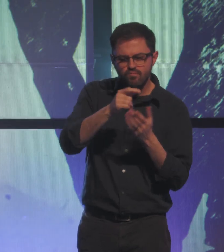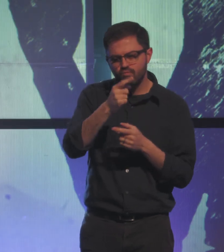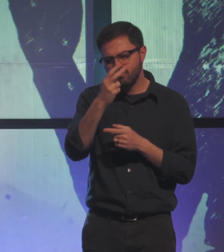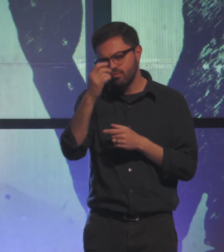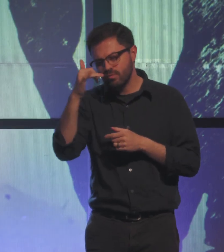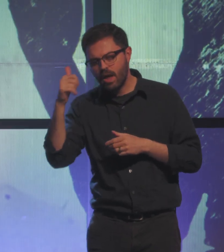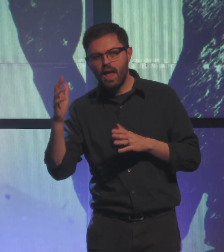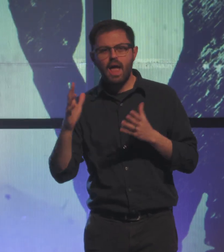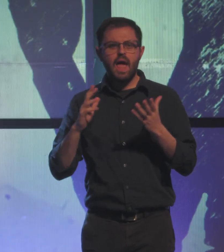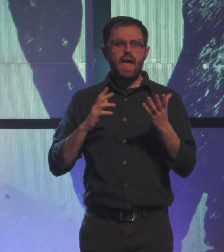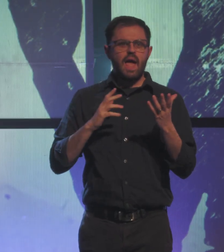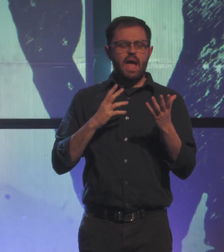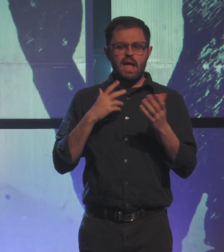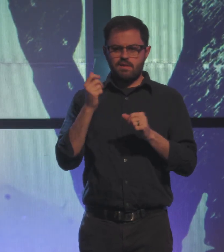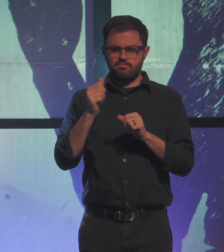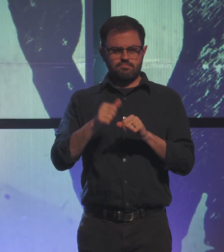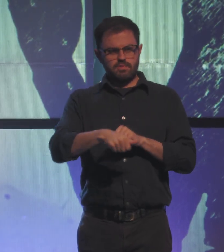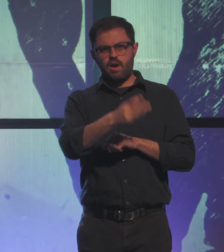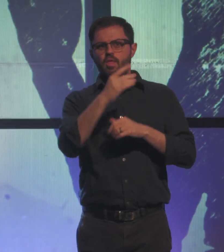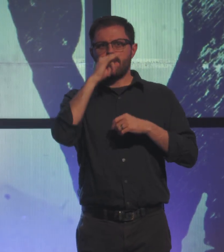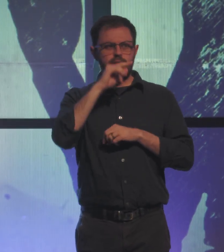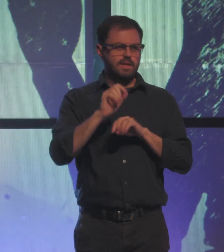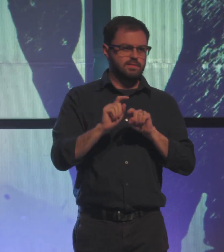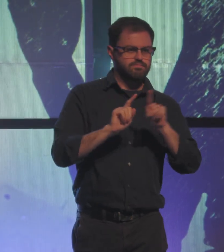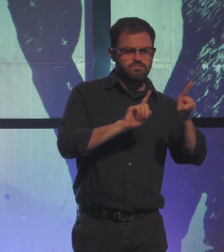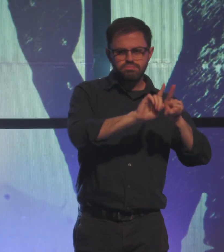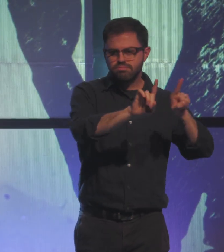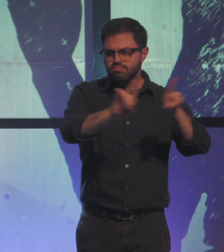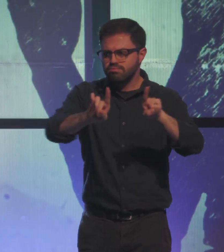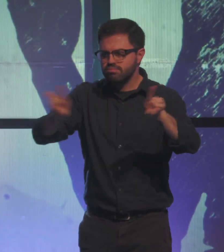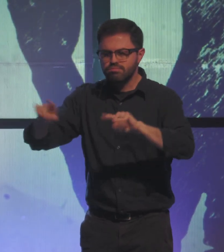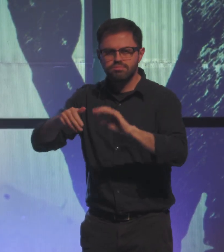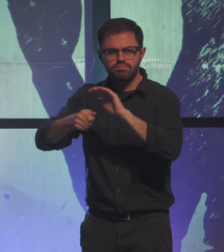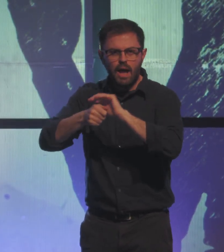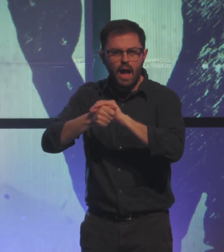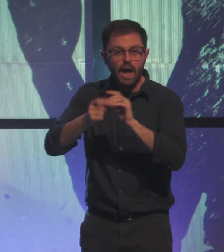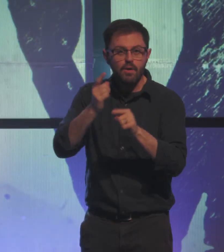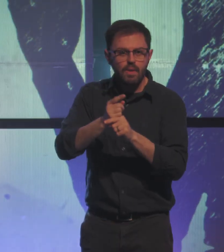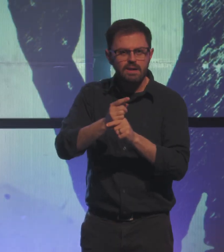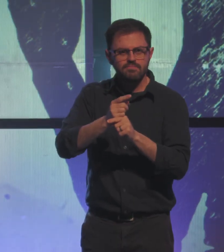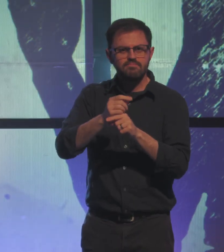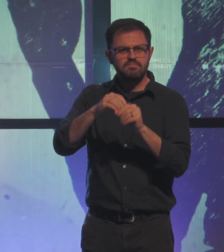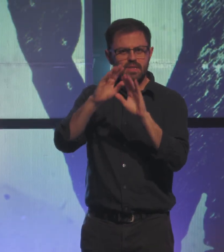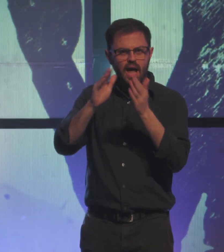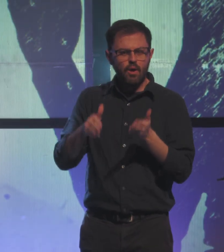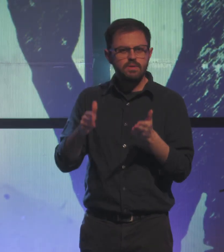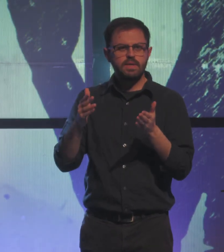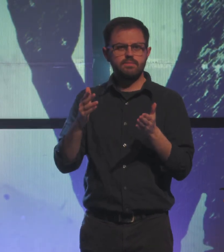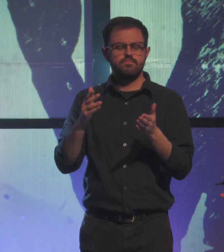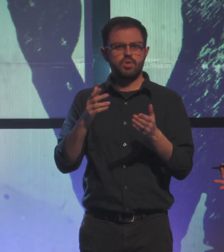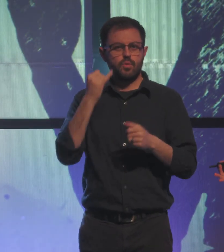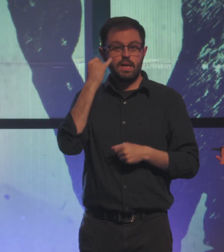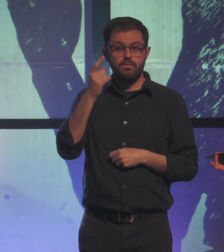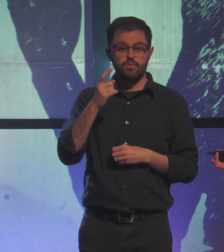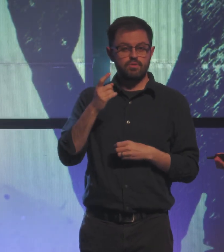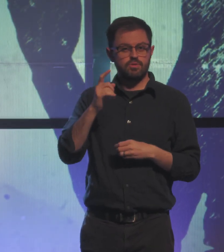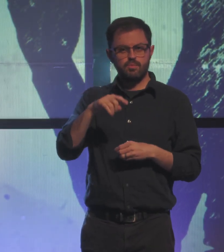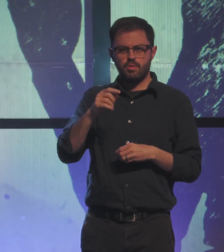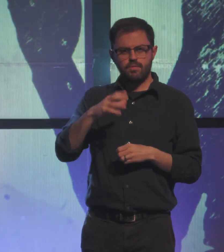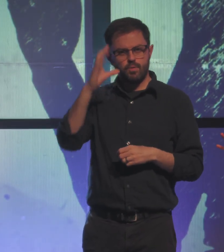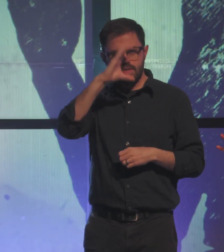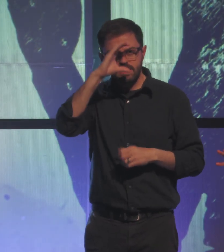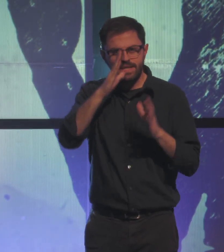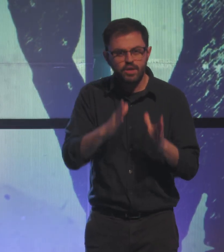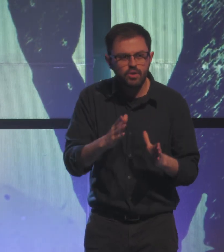everybody would run to their areas and hide throughout the house. And then the fun part, if you were the seeker, was trying to go find those that were hiding